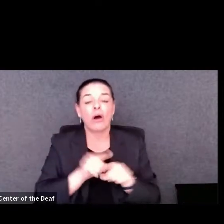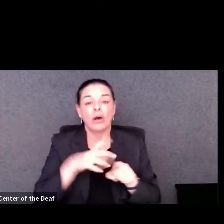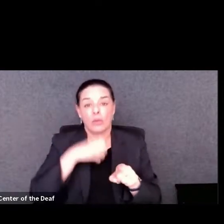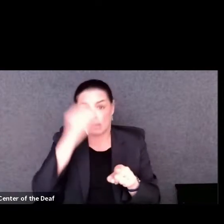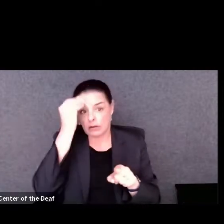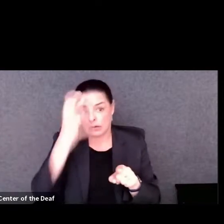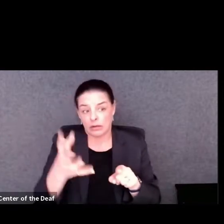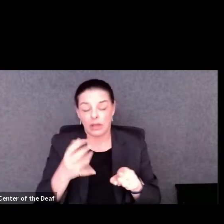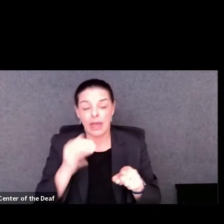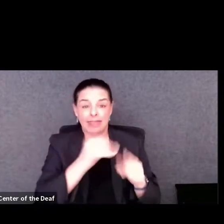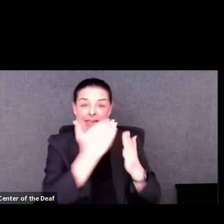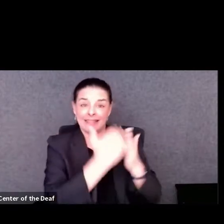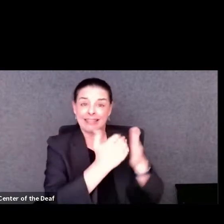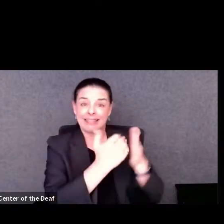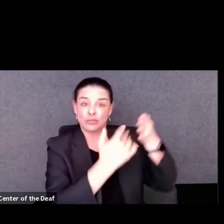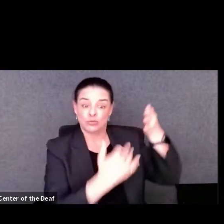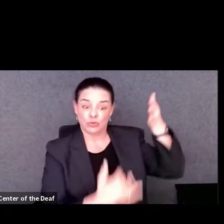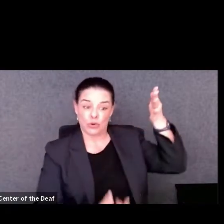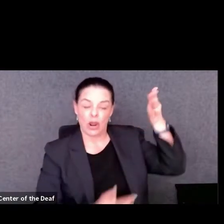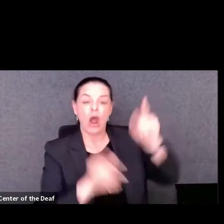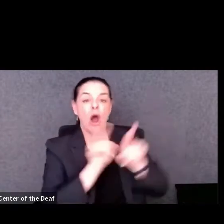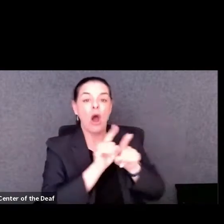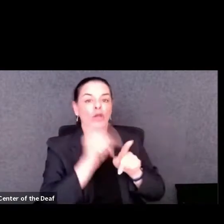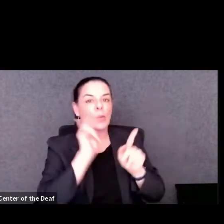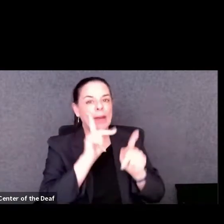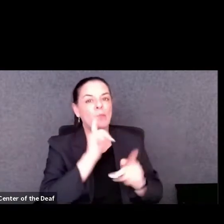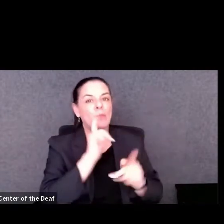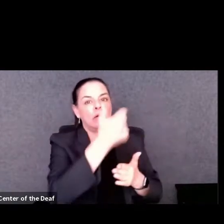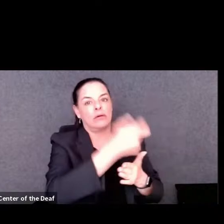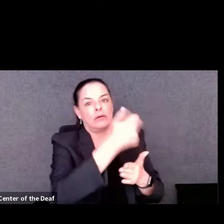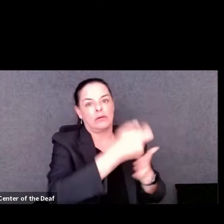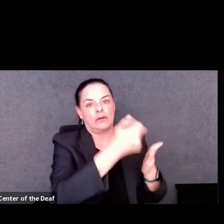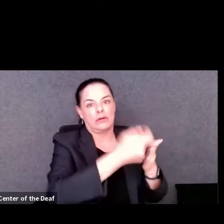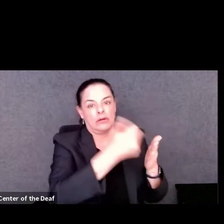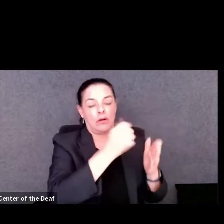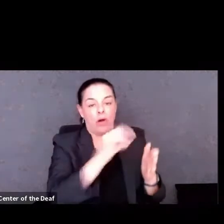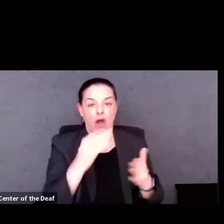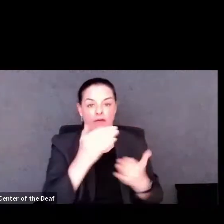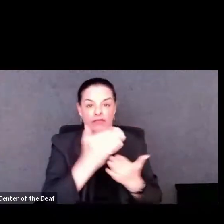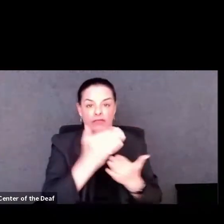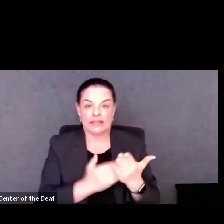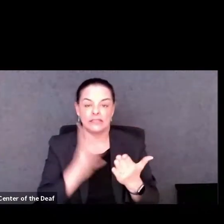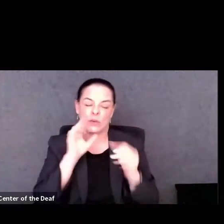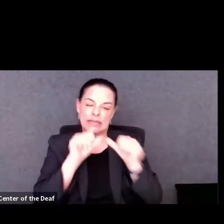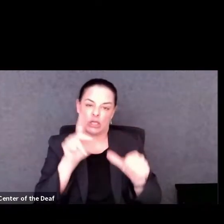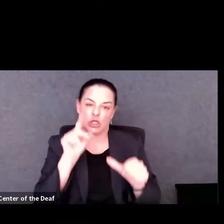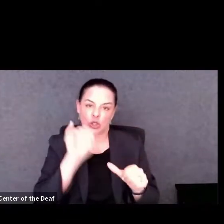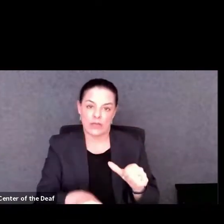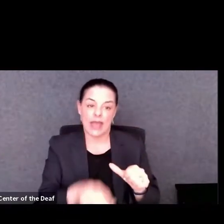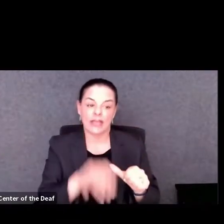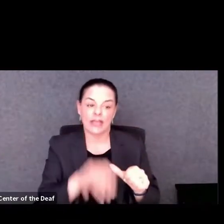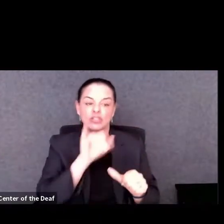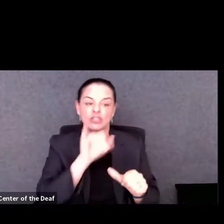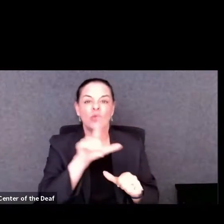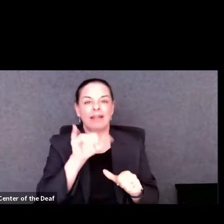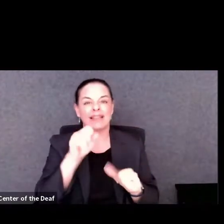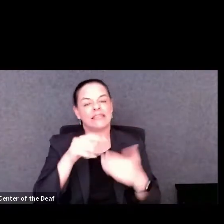acknowledge that while the list is growing, there are also people that are rolling off the list as well, and we'll continue to do that as well. So that is a living list we want